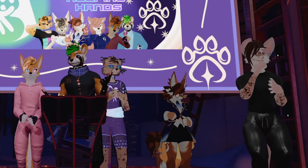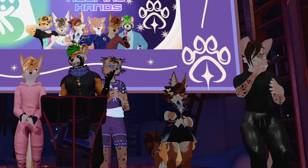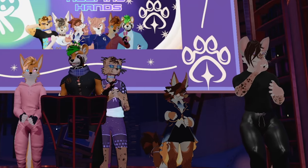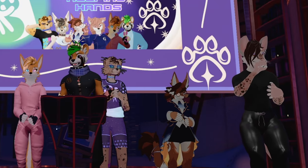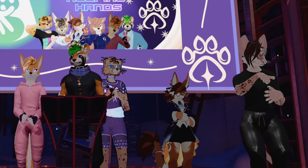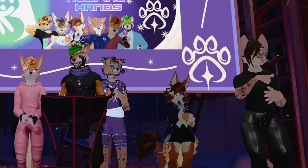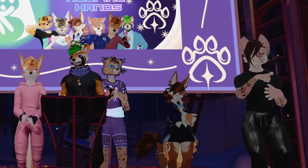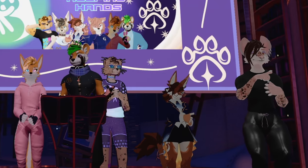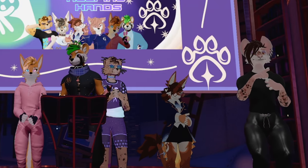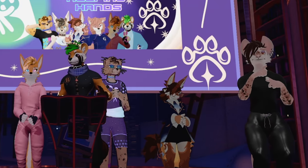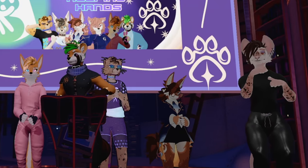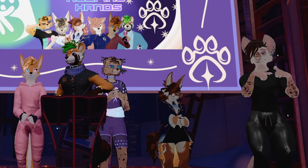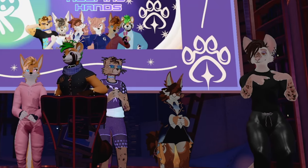many variations?